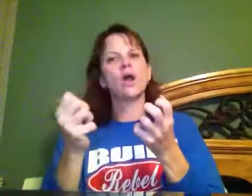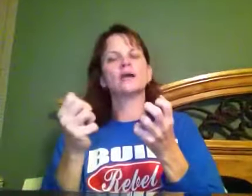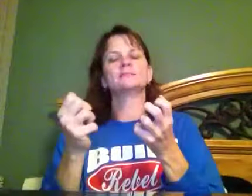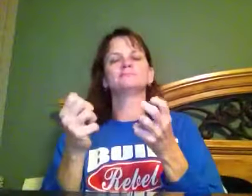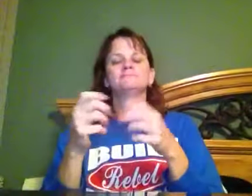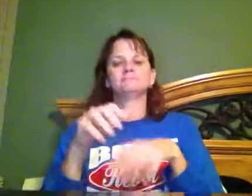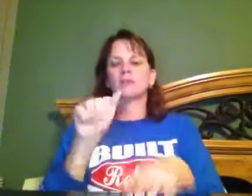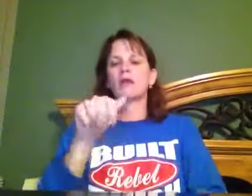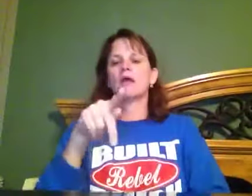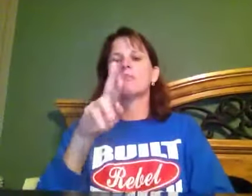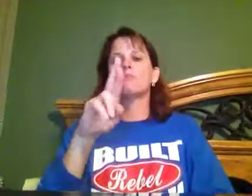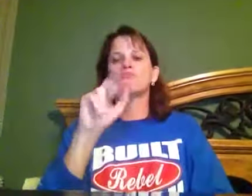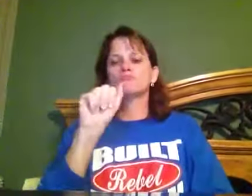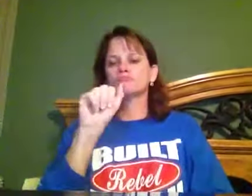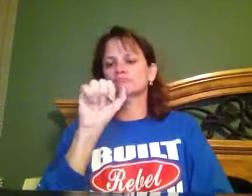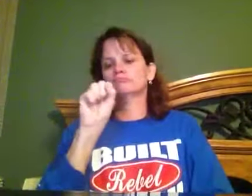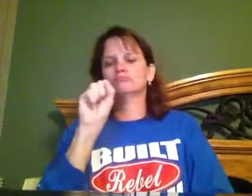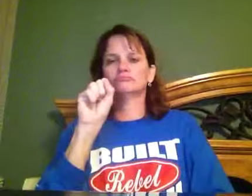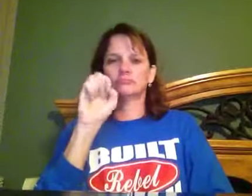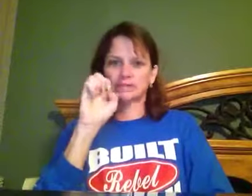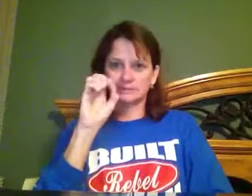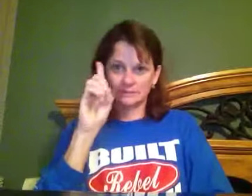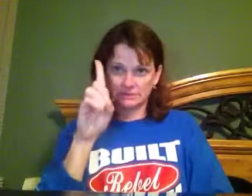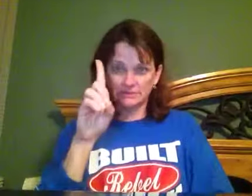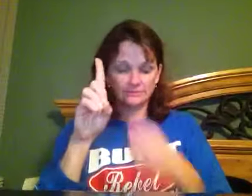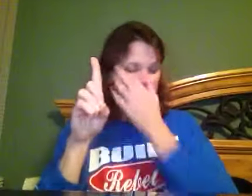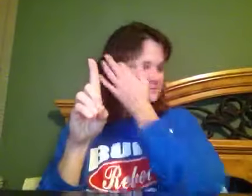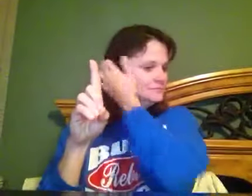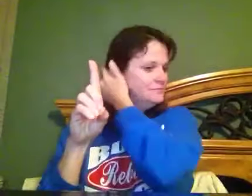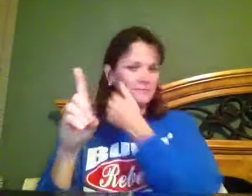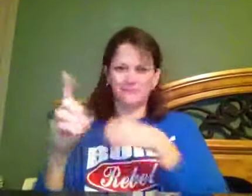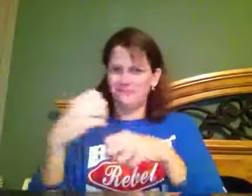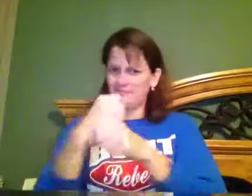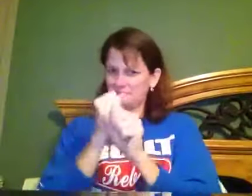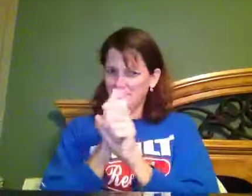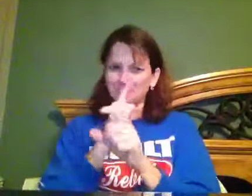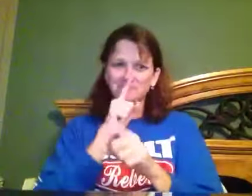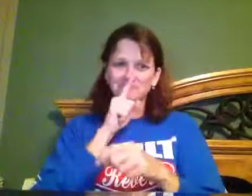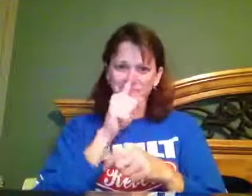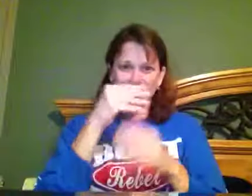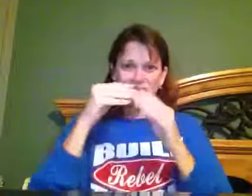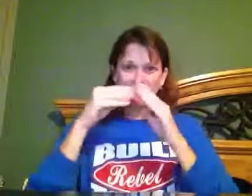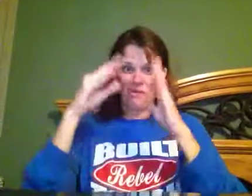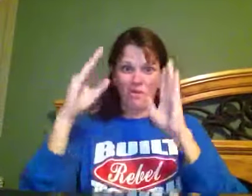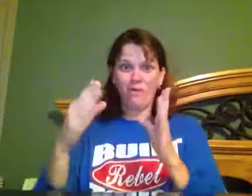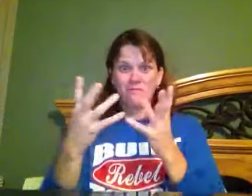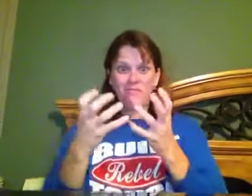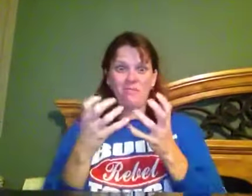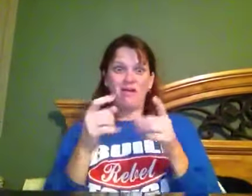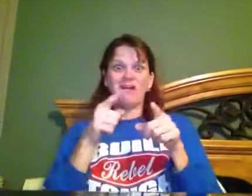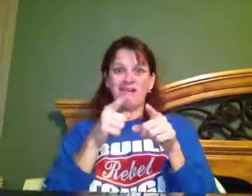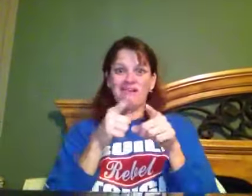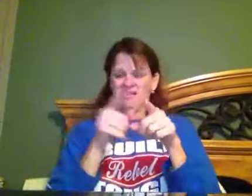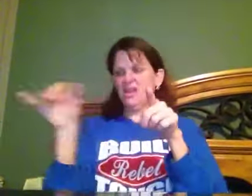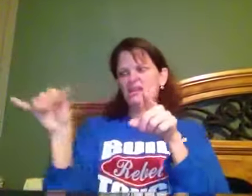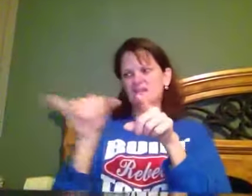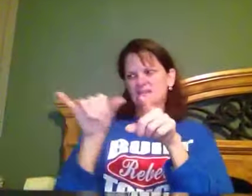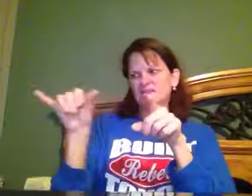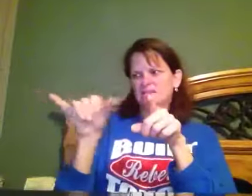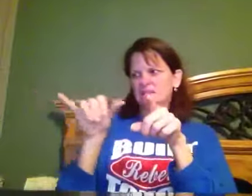what you're paying for it, and to assure the bank that the home that they are lending money on, bank or credit union or mortgage company,